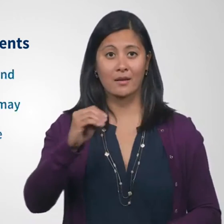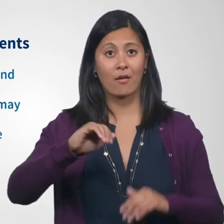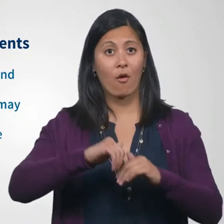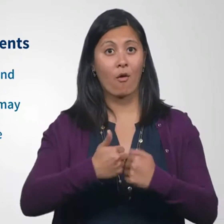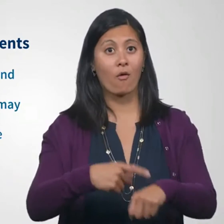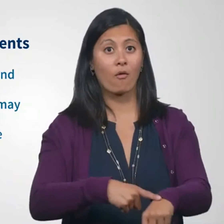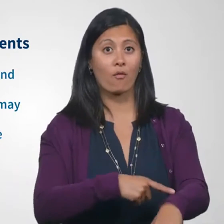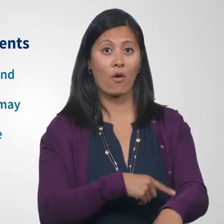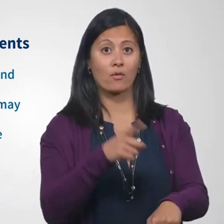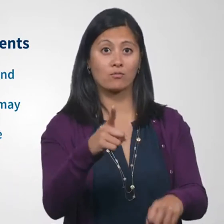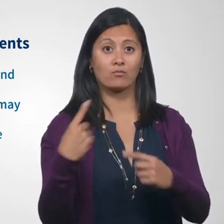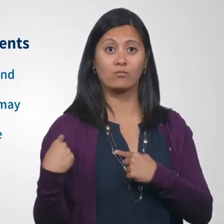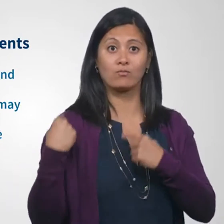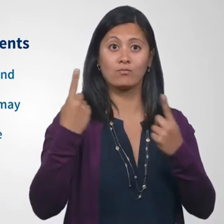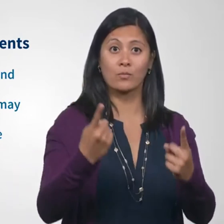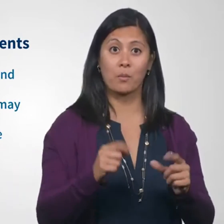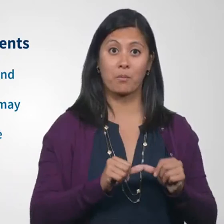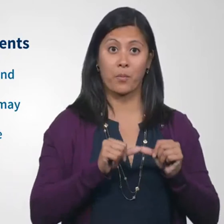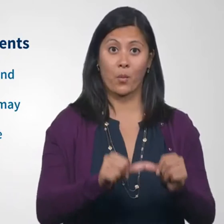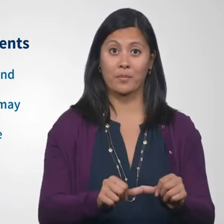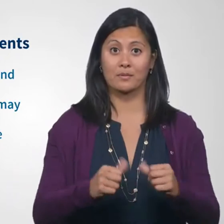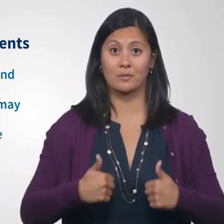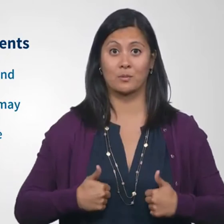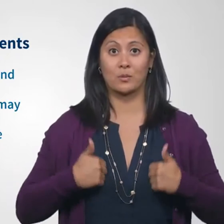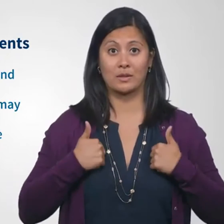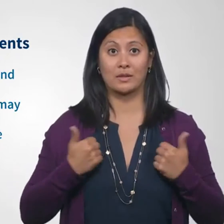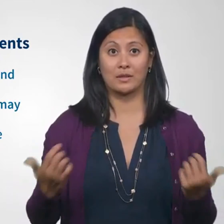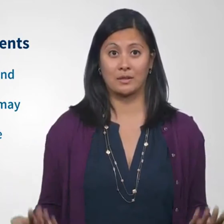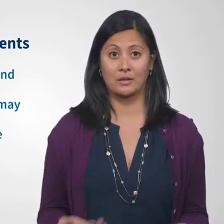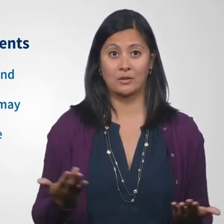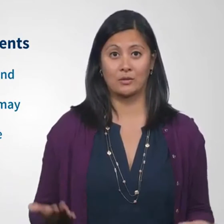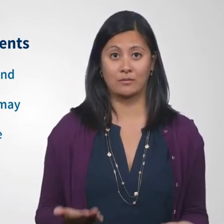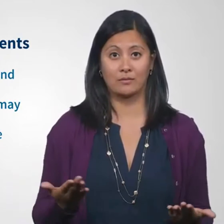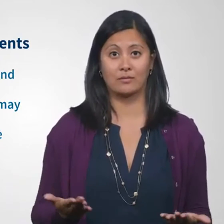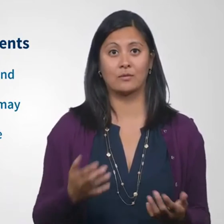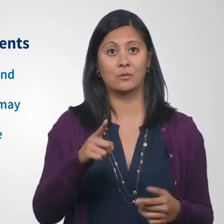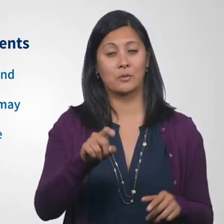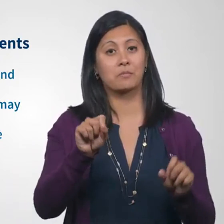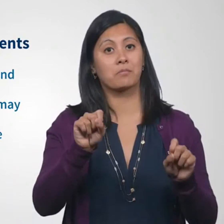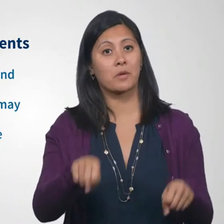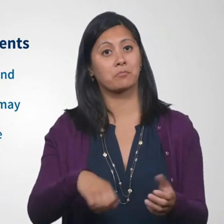been a permanent resident, you may be exempt from demonstrating knowledge of English.